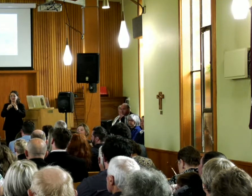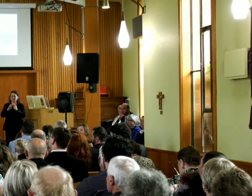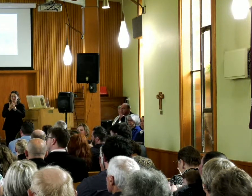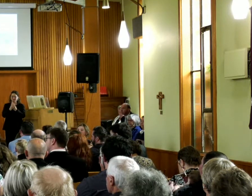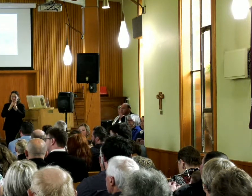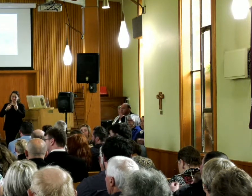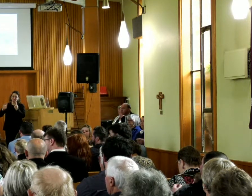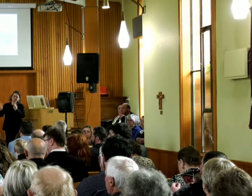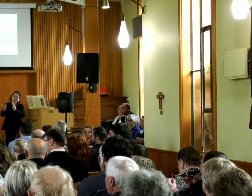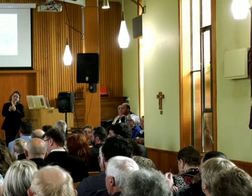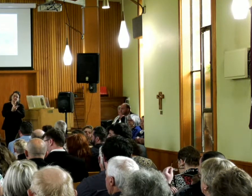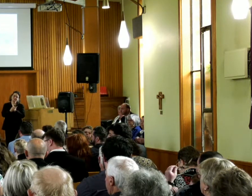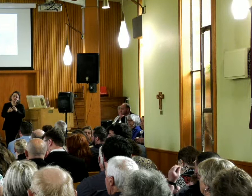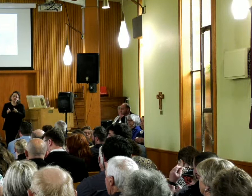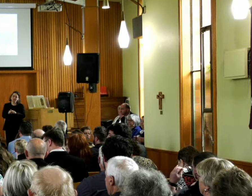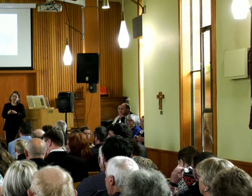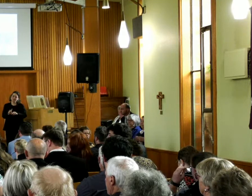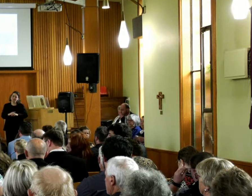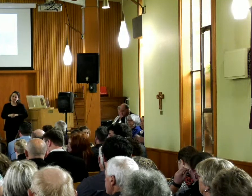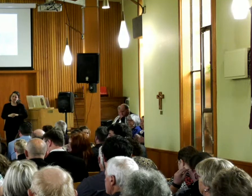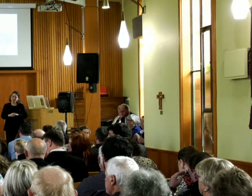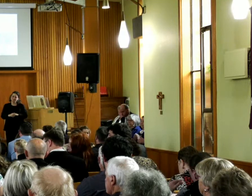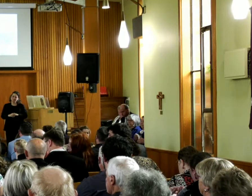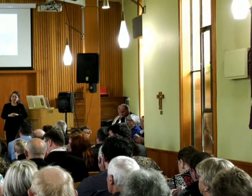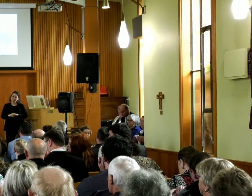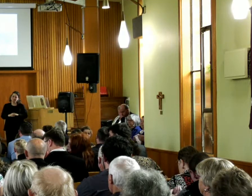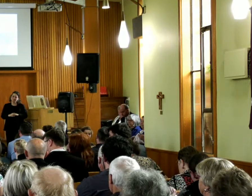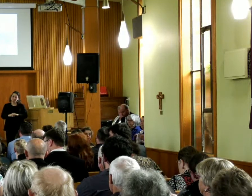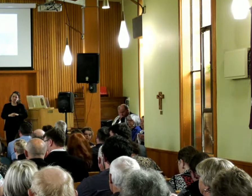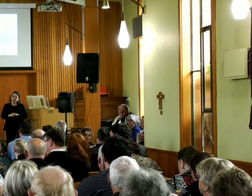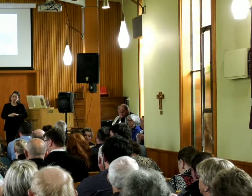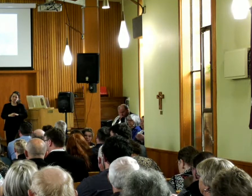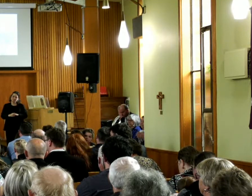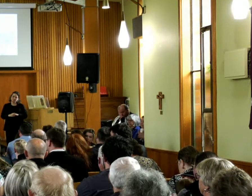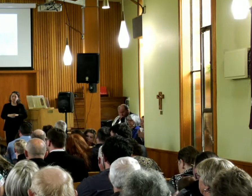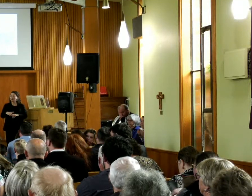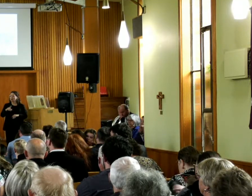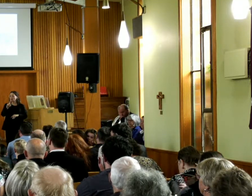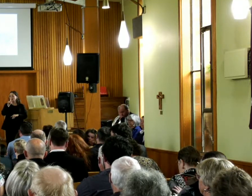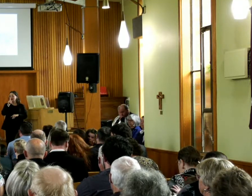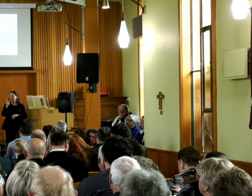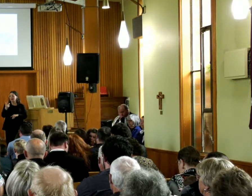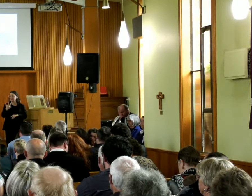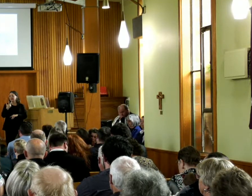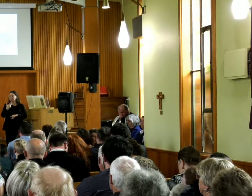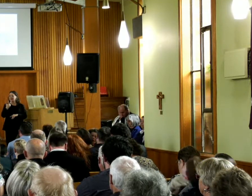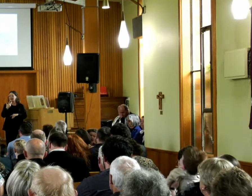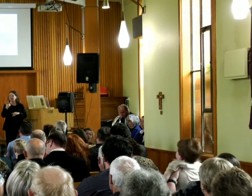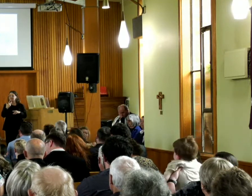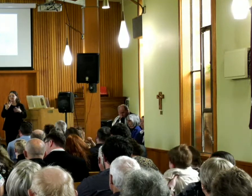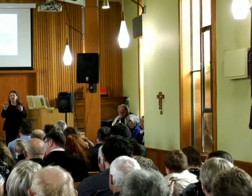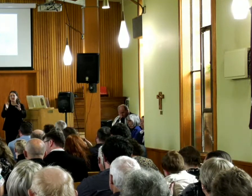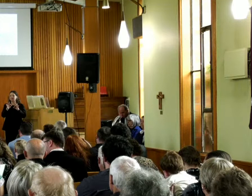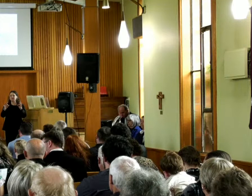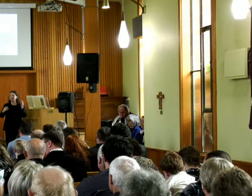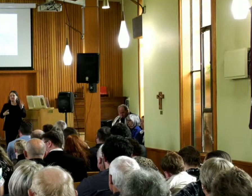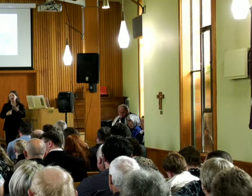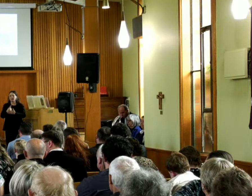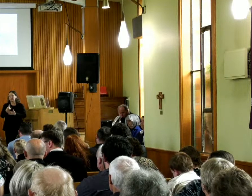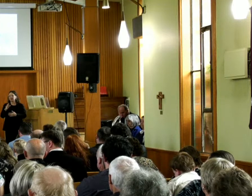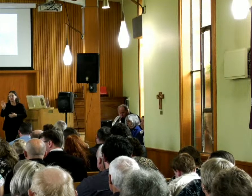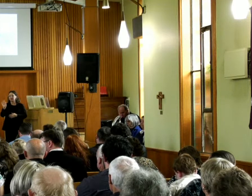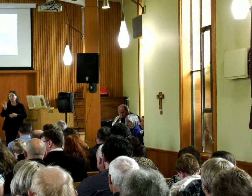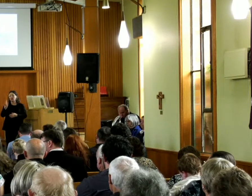family. We cannot pretend to make amends for your loss, but we who are